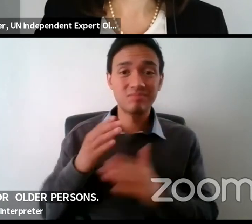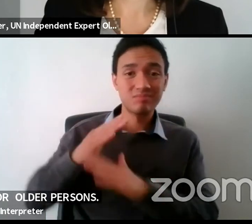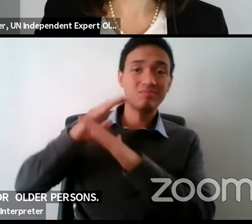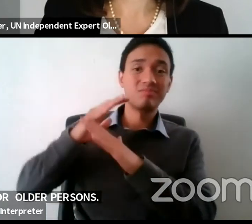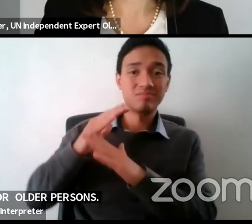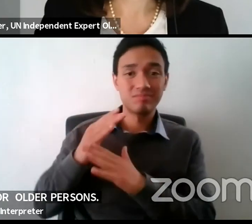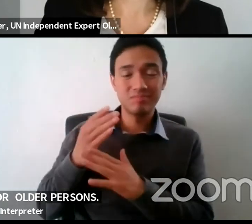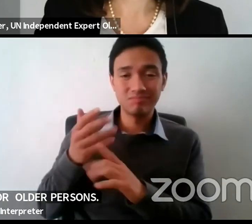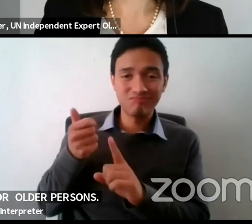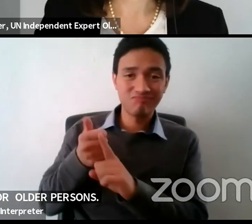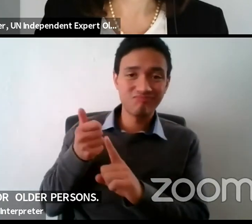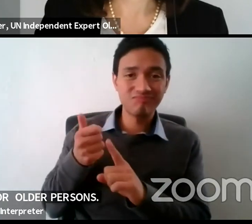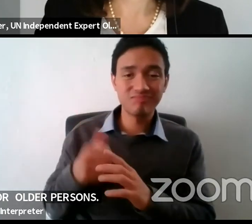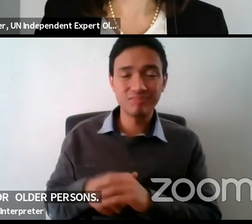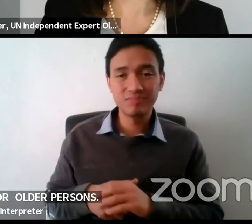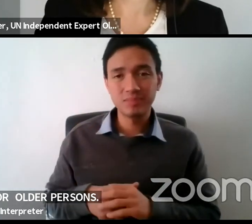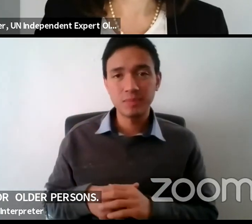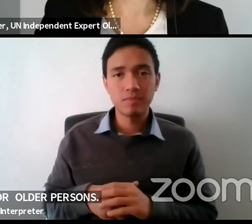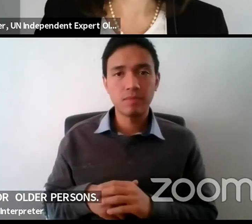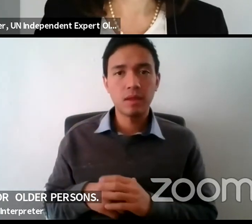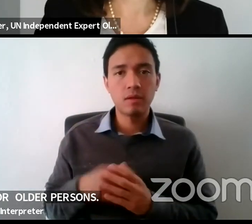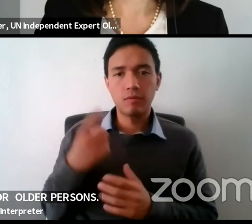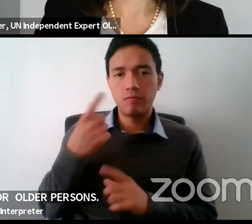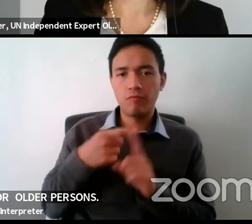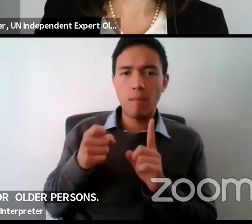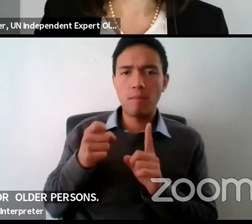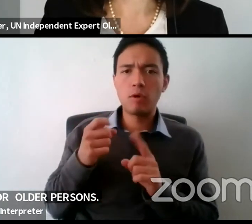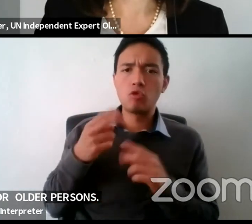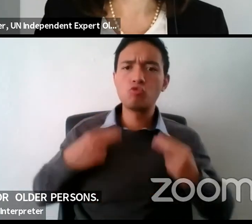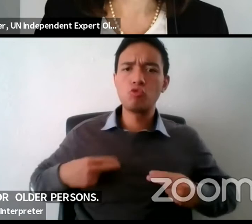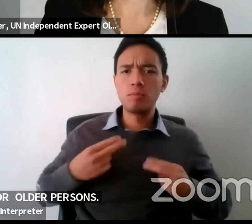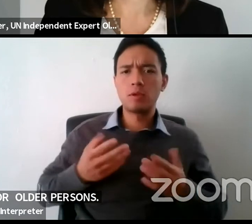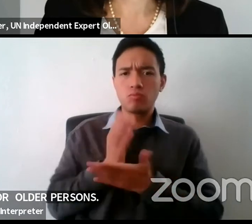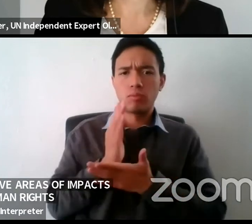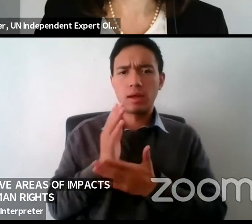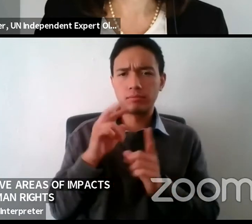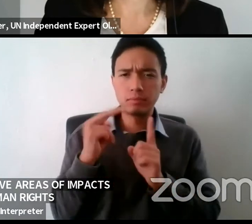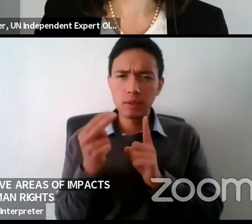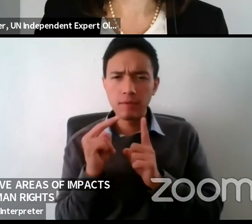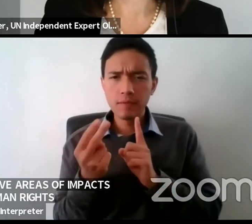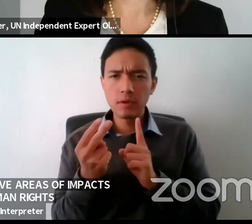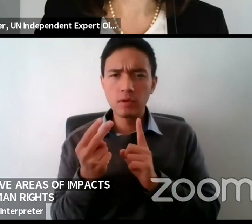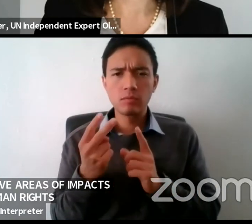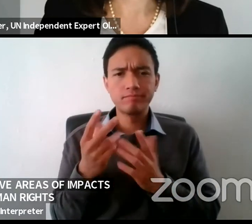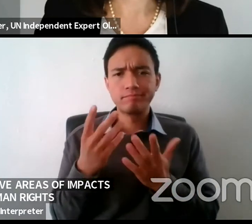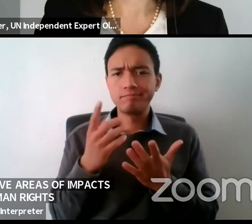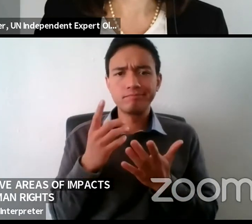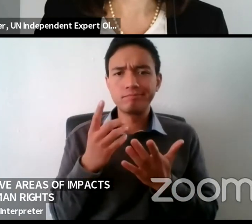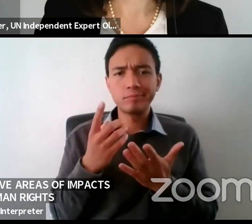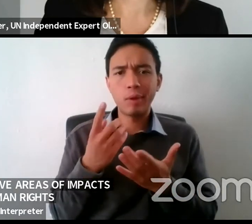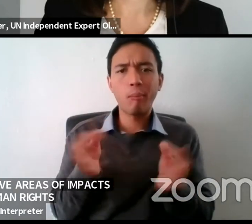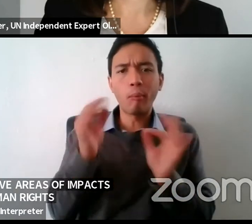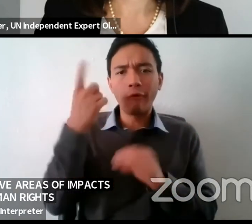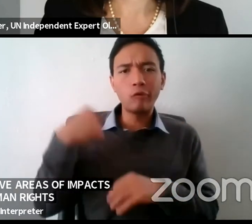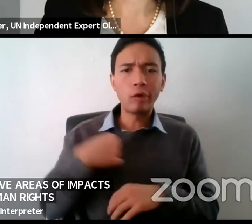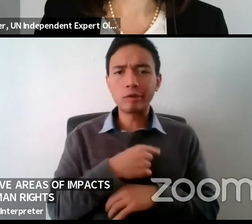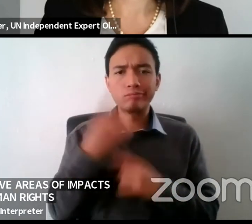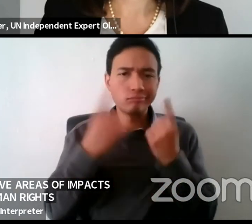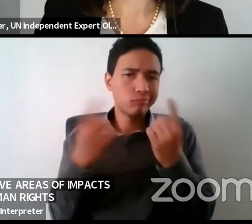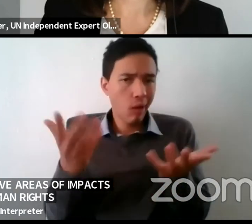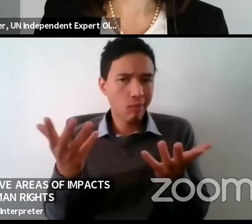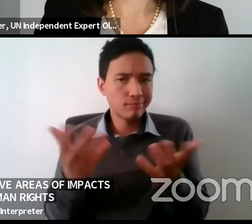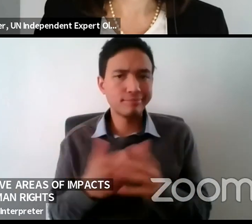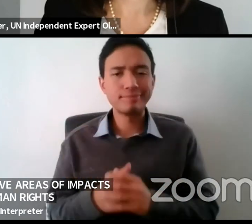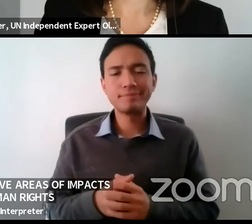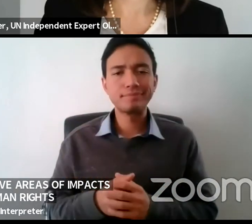impacts. So what do you see from a human rights perspective that's really important for us all to bear in mind? And who in